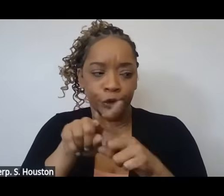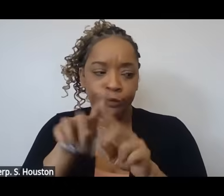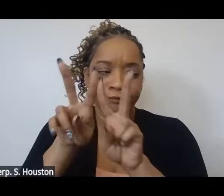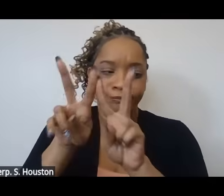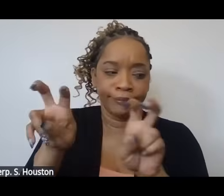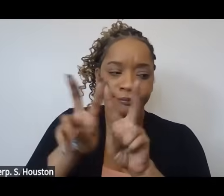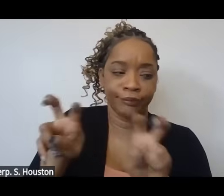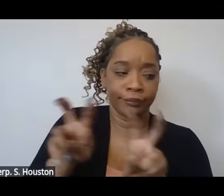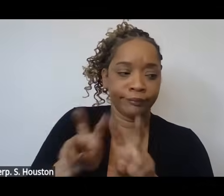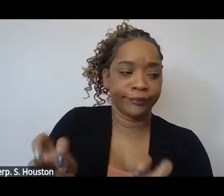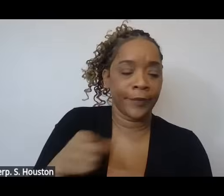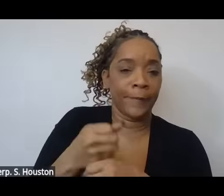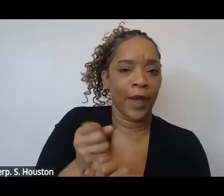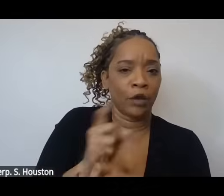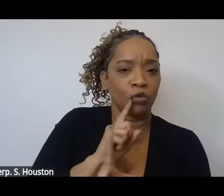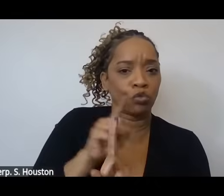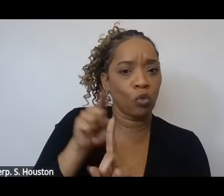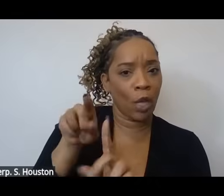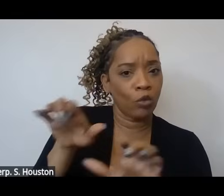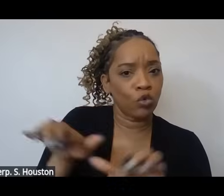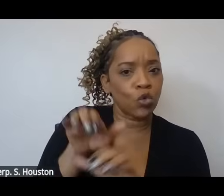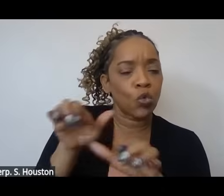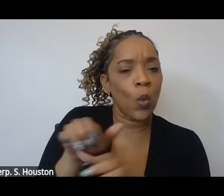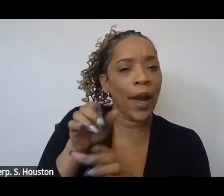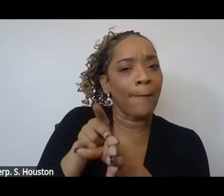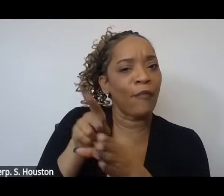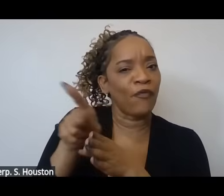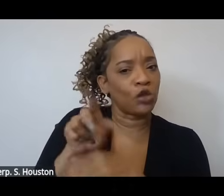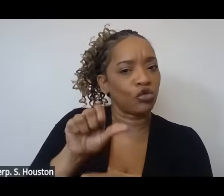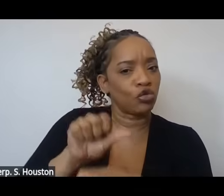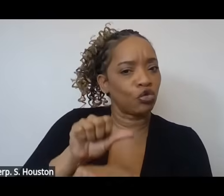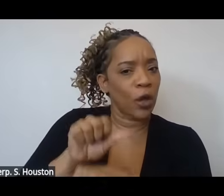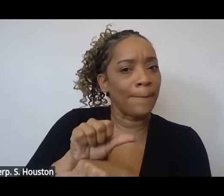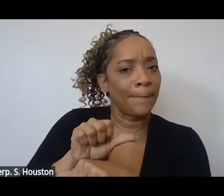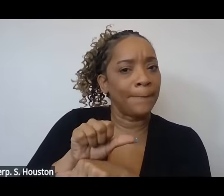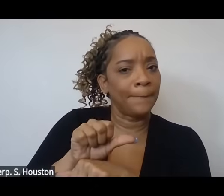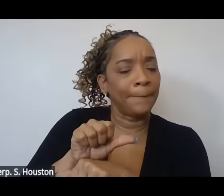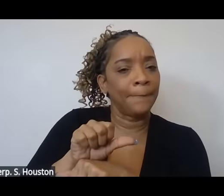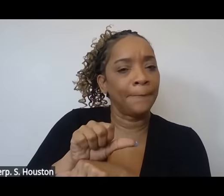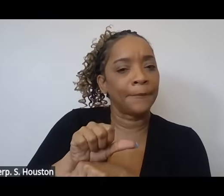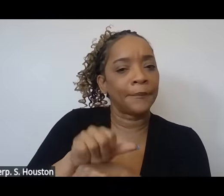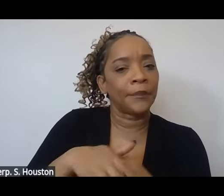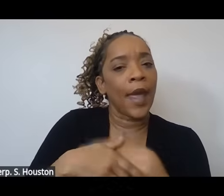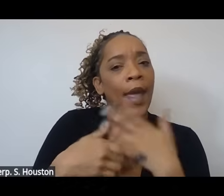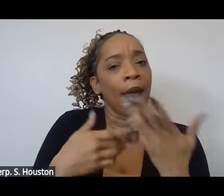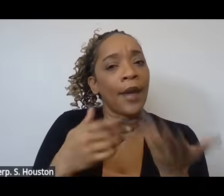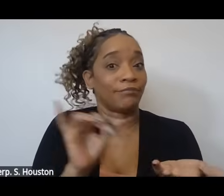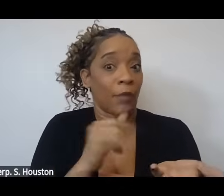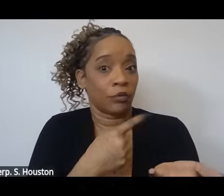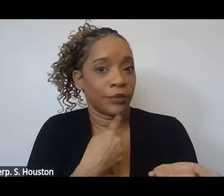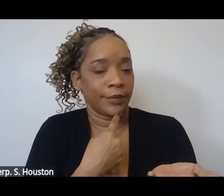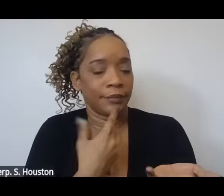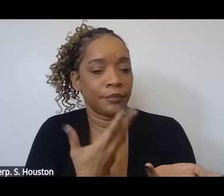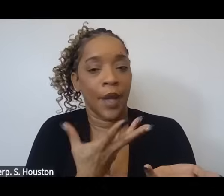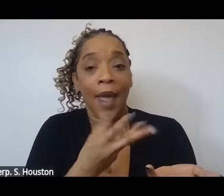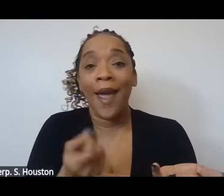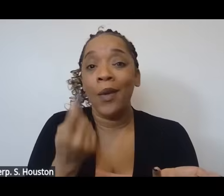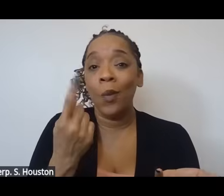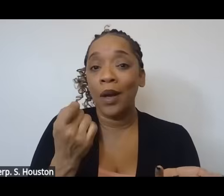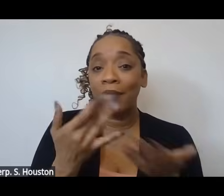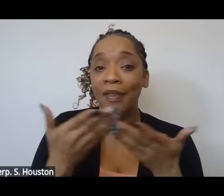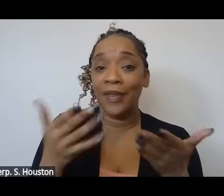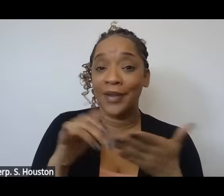professional job, as you're suggesting. And one of these things, one of the things that the procedure does